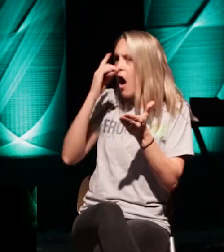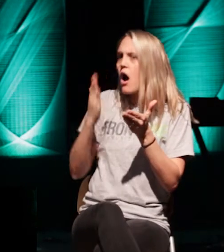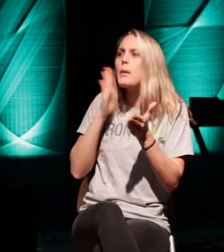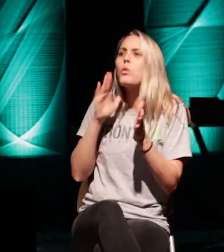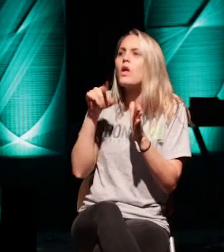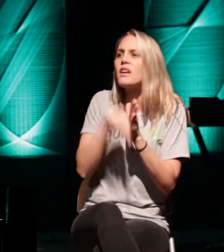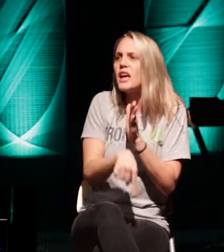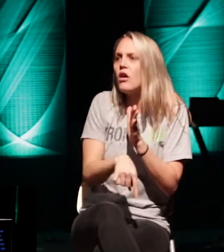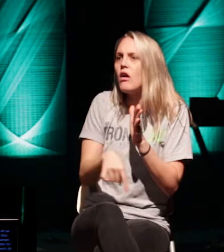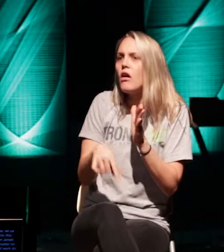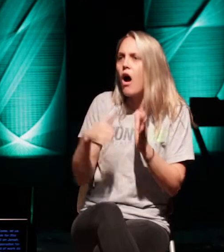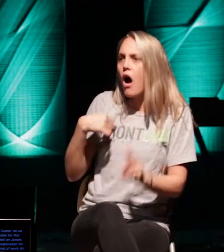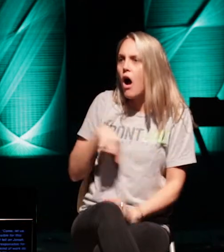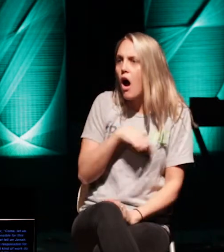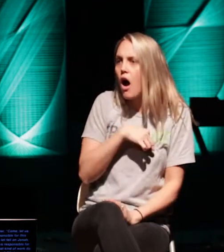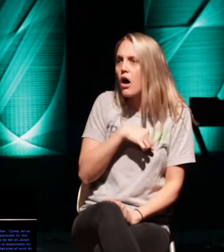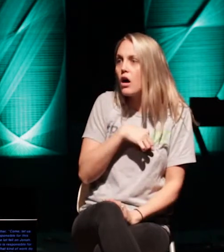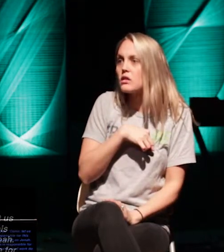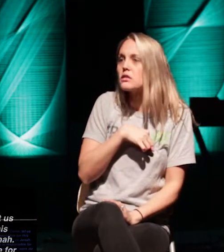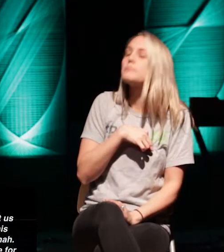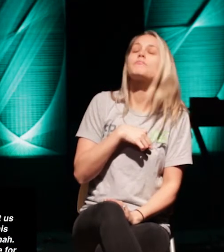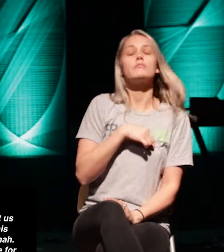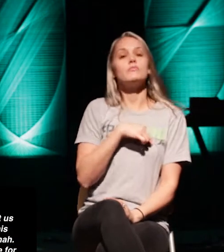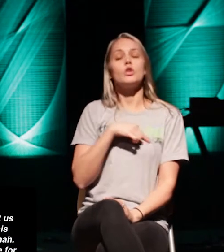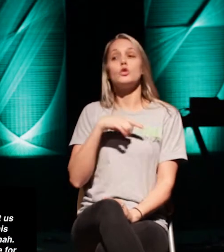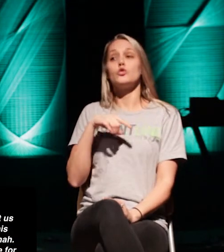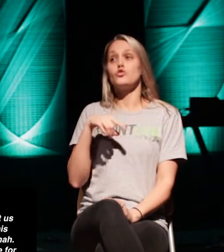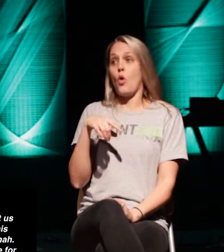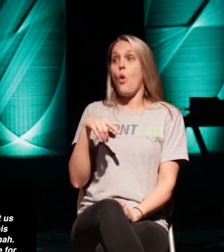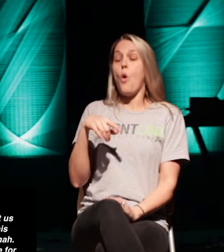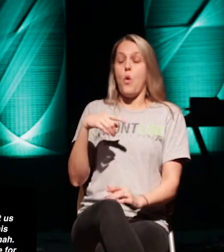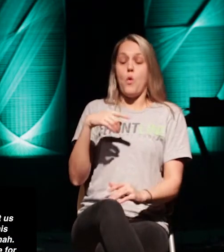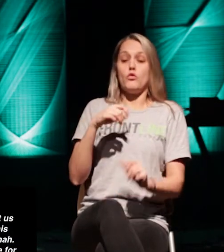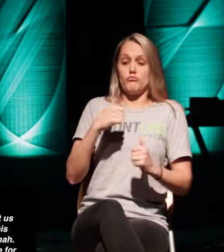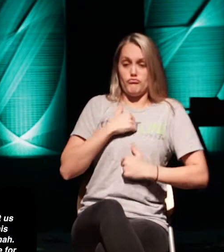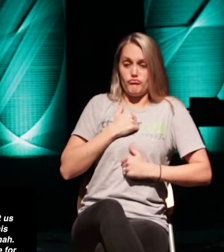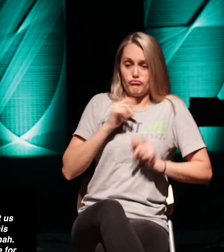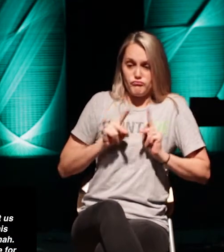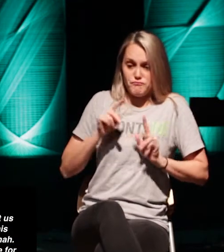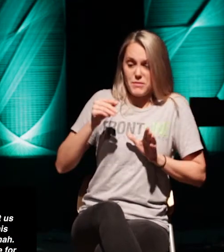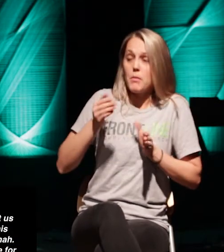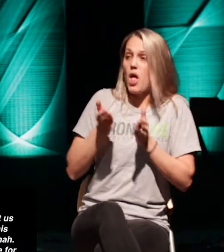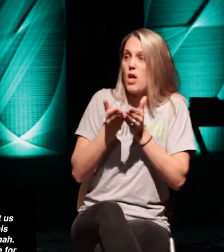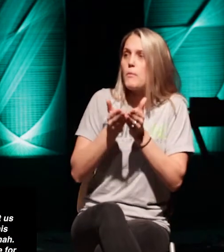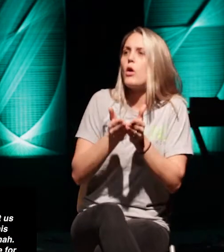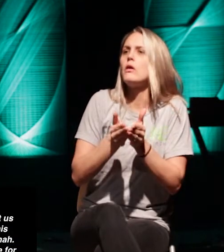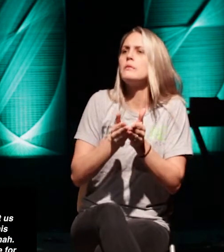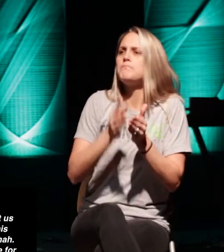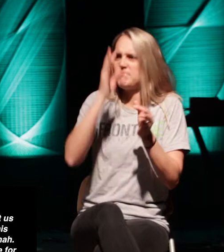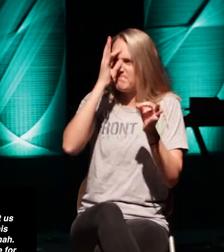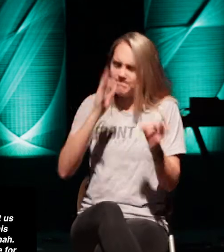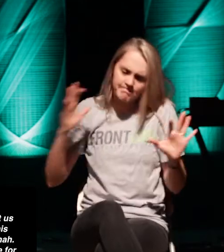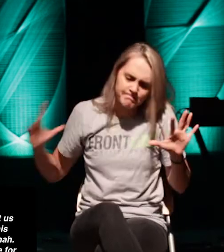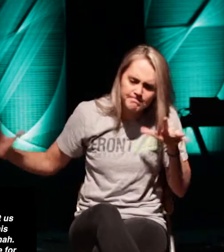Then the sailors said to each other, come, let us cast lots to find out who's responsible for this calamity. They roll dice. They took a